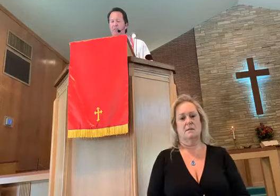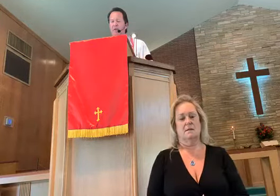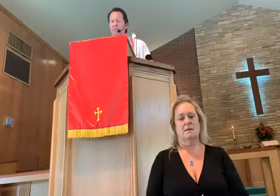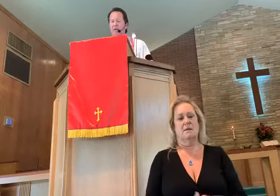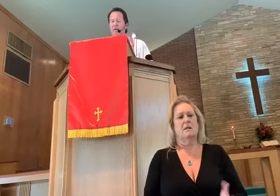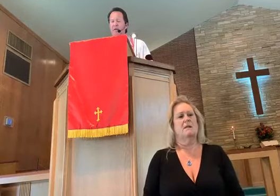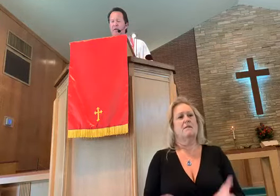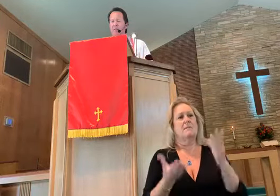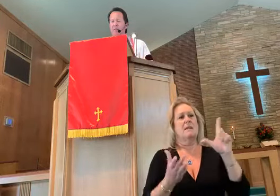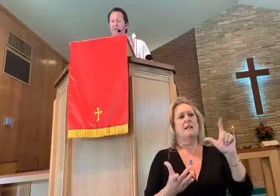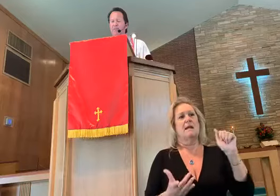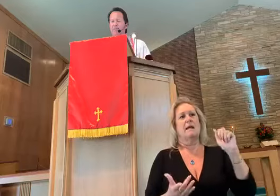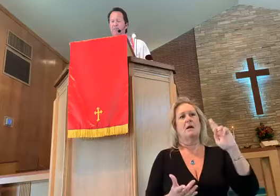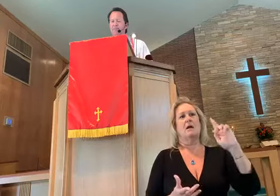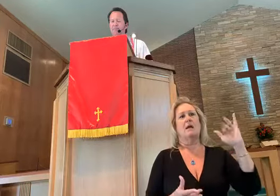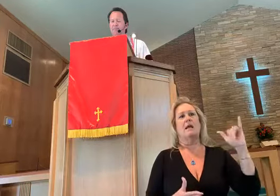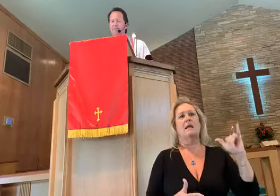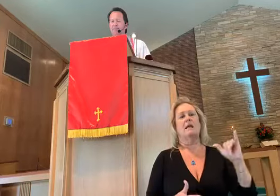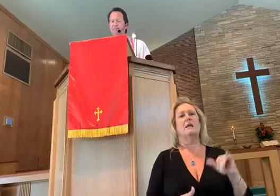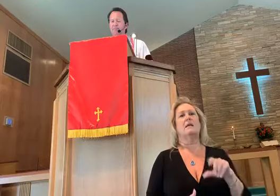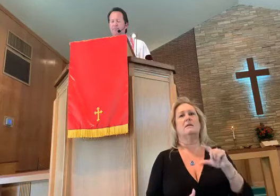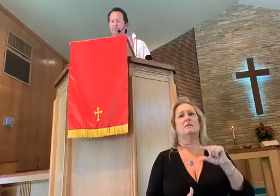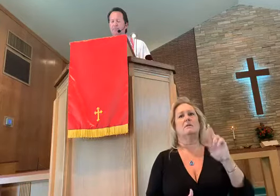We lift up Larry and Gretchen.